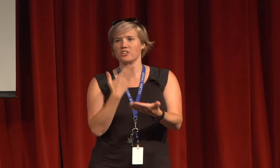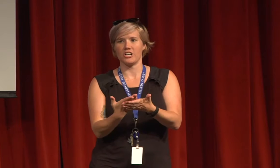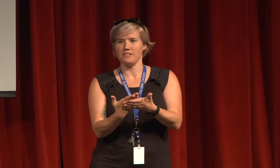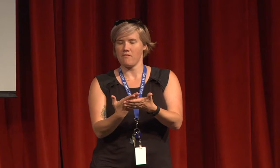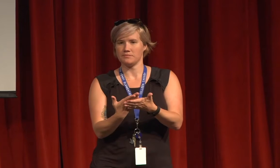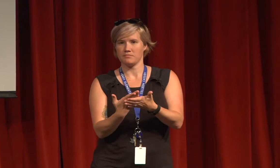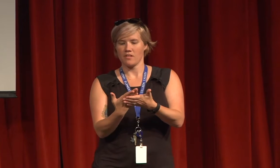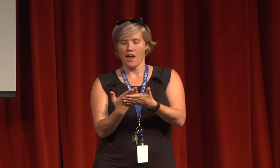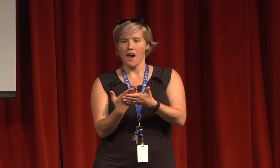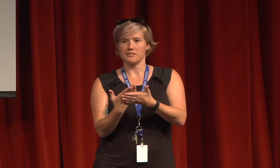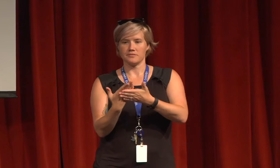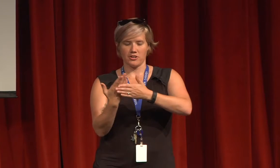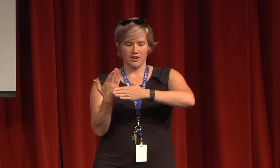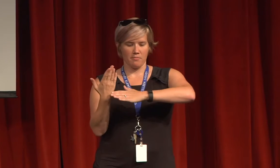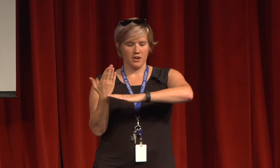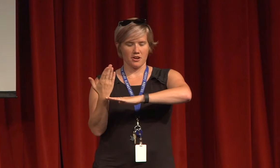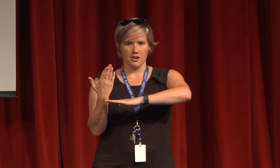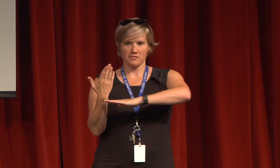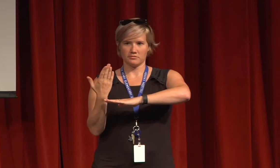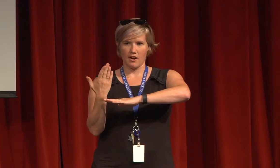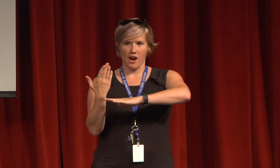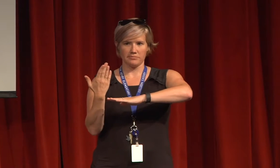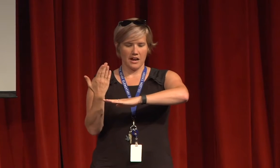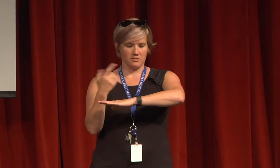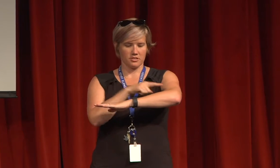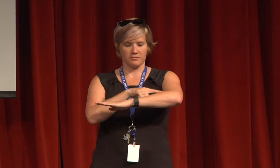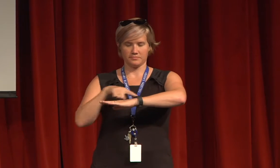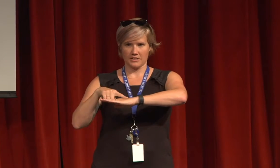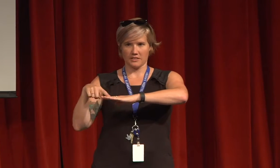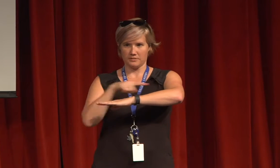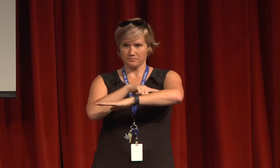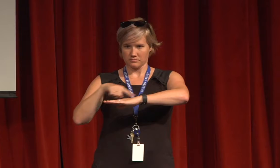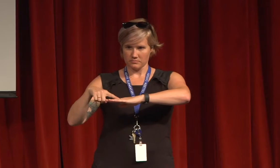good. Then you're gonna put your one arm down, so like the